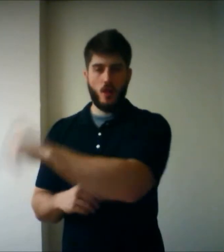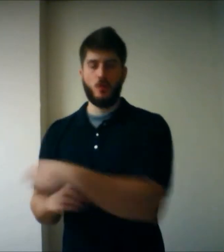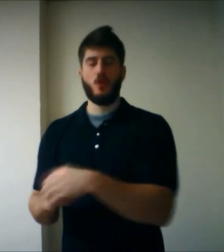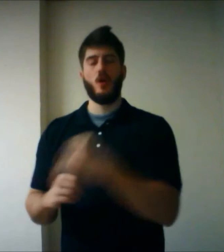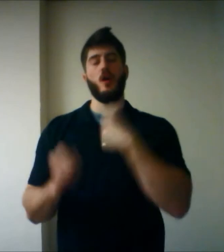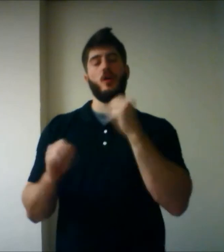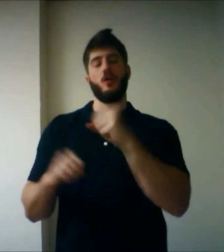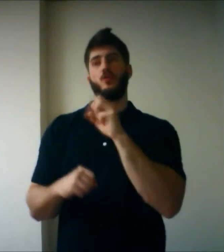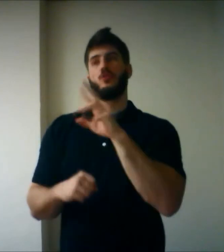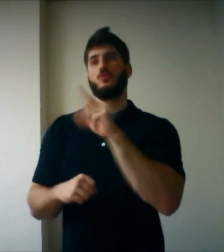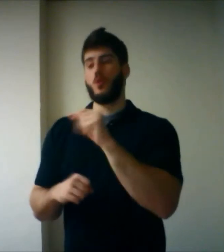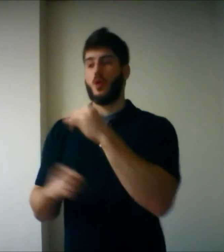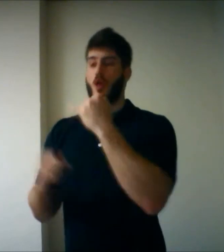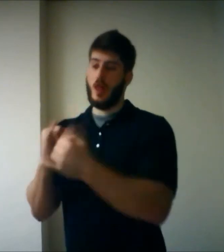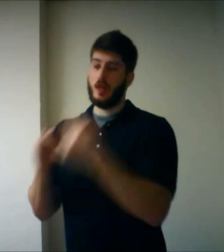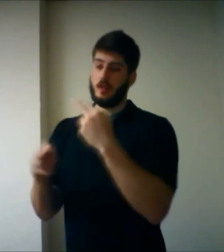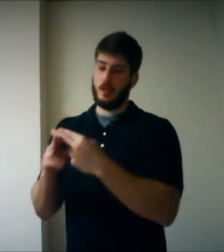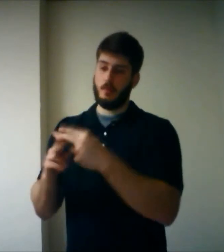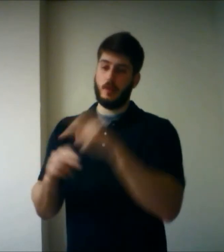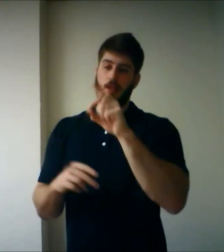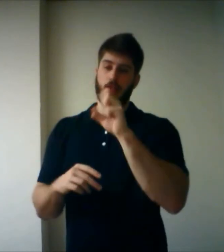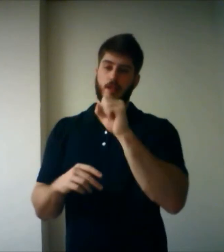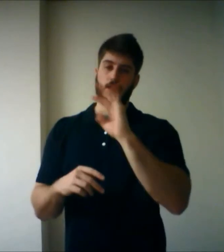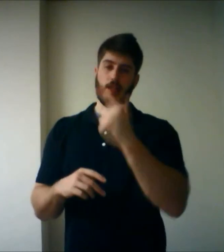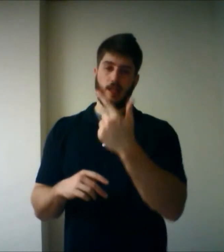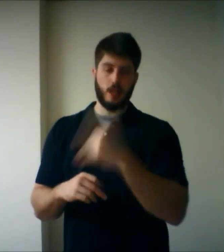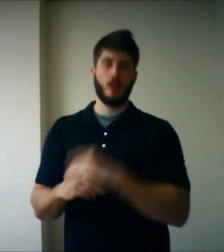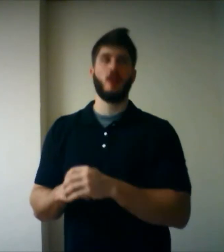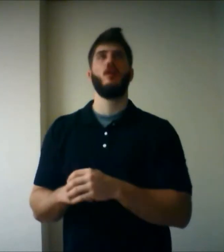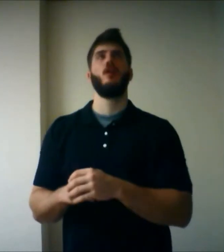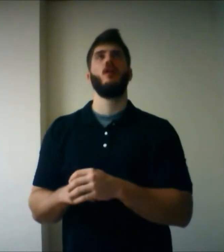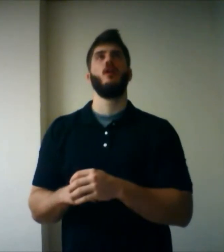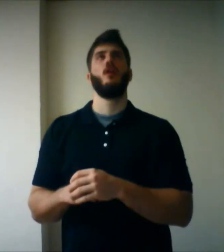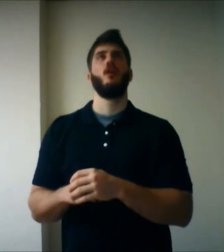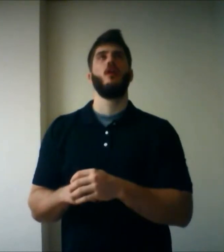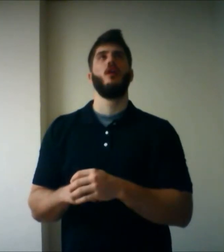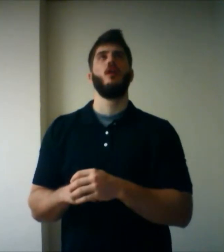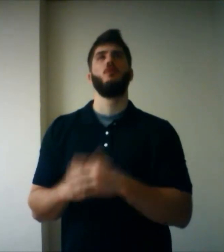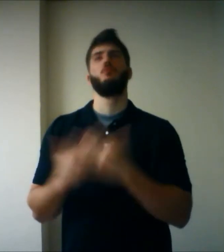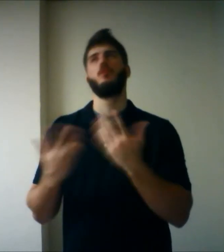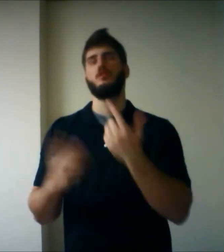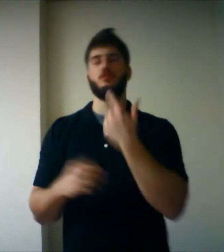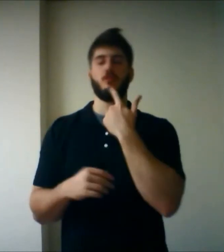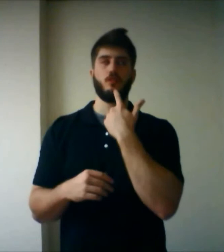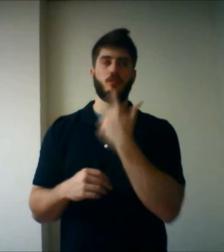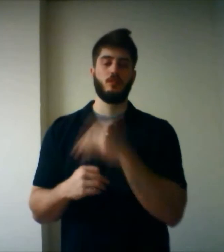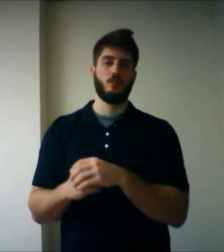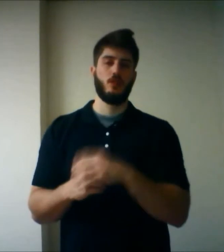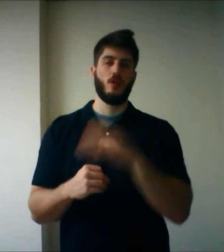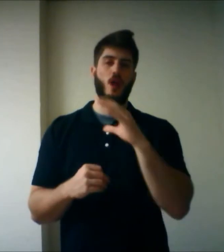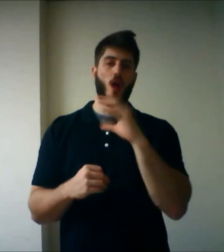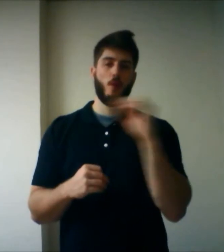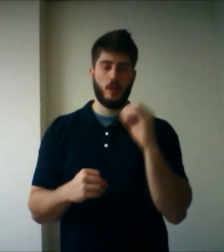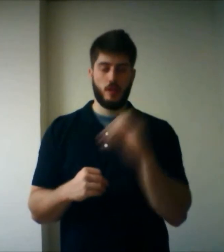on last name descending, and then on, say, company